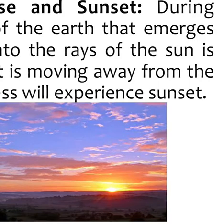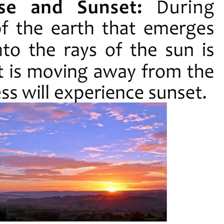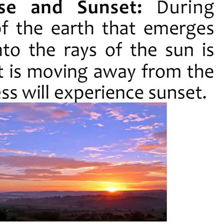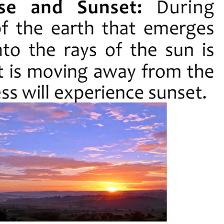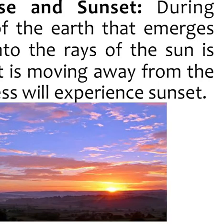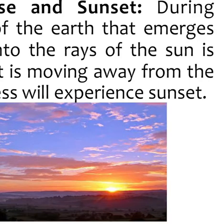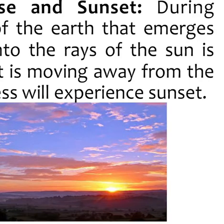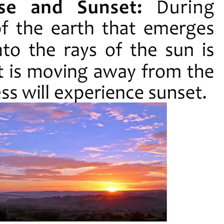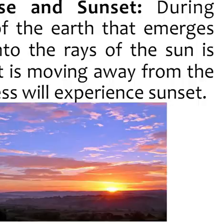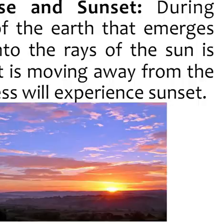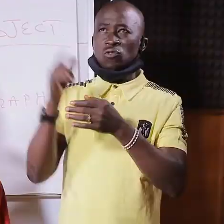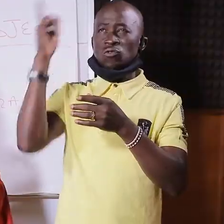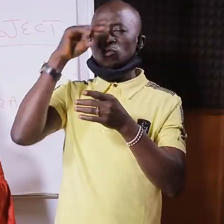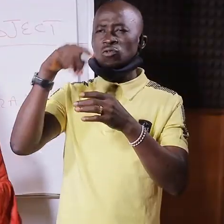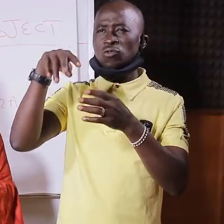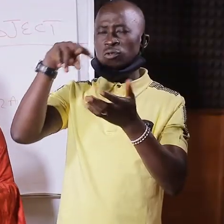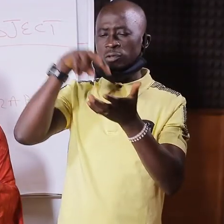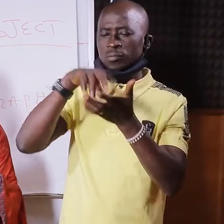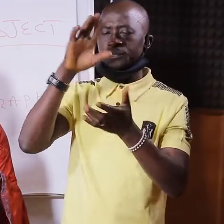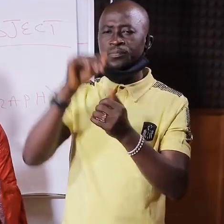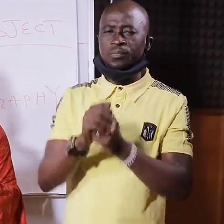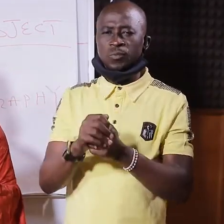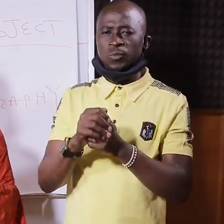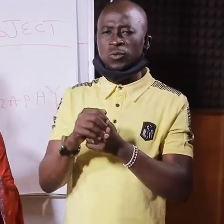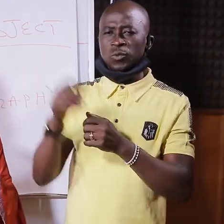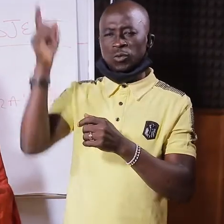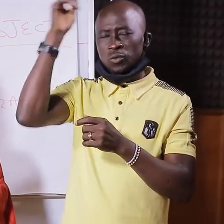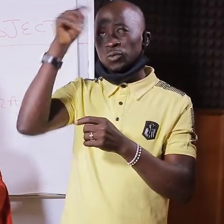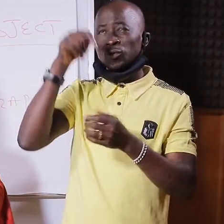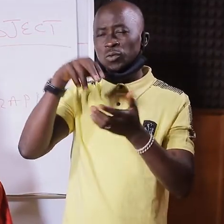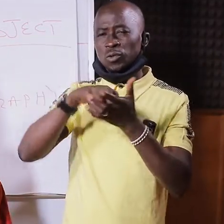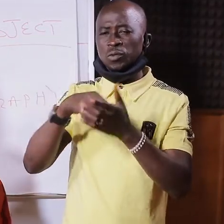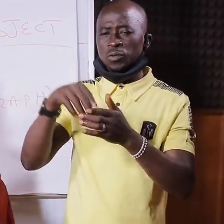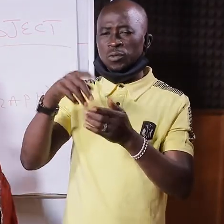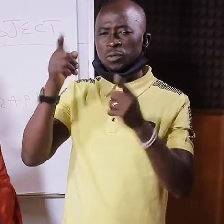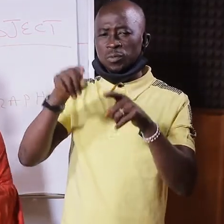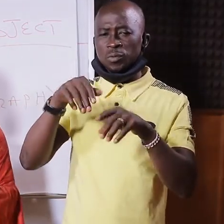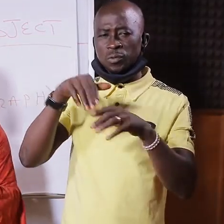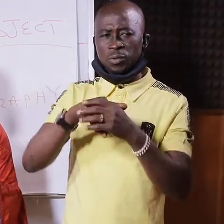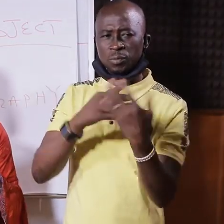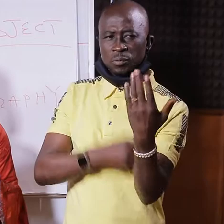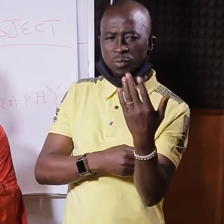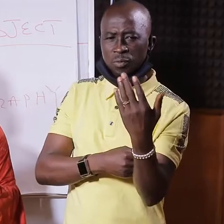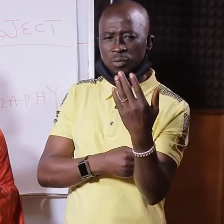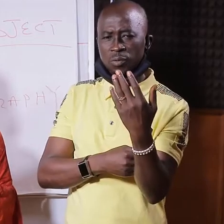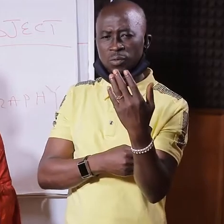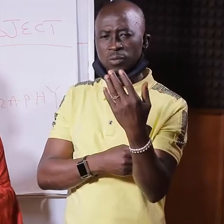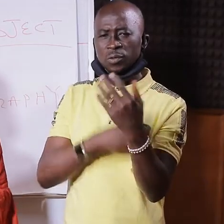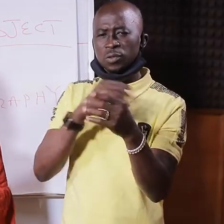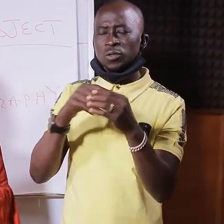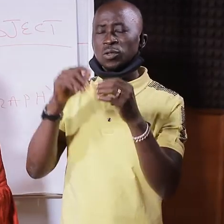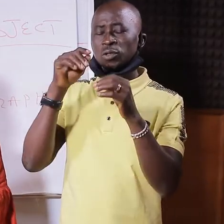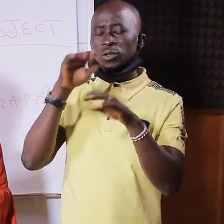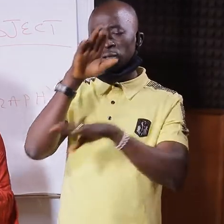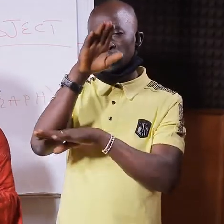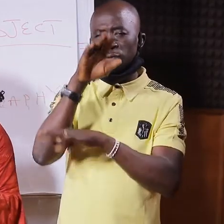is sunset. So sunrise normally occurs in the morning hours, while sunset occurs in